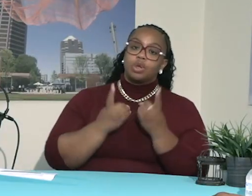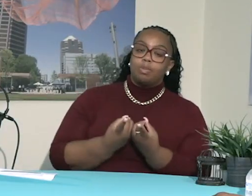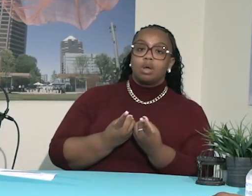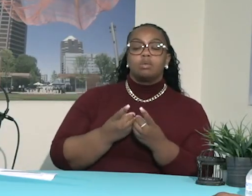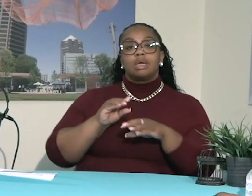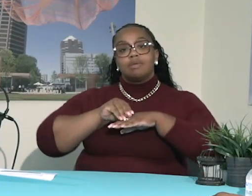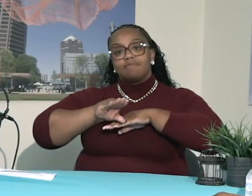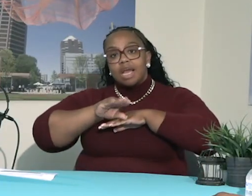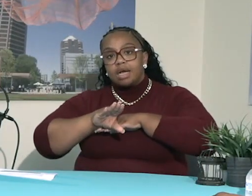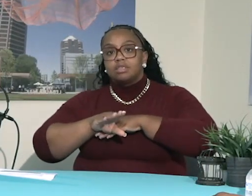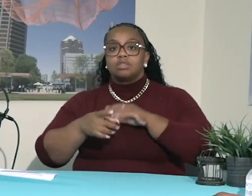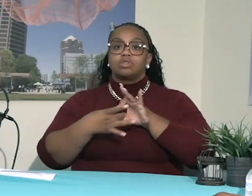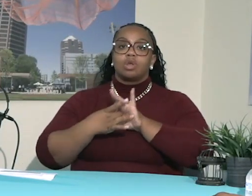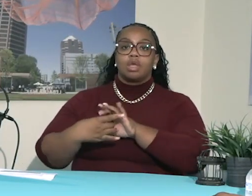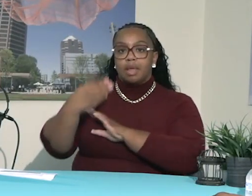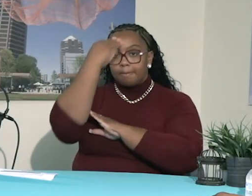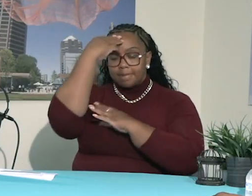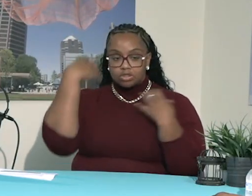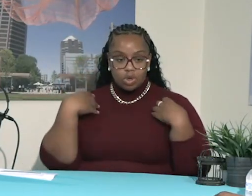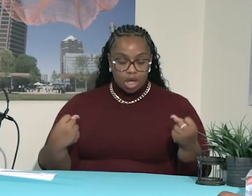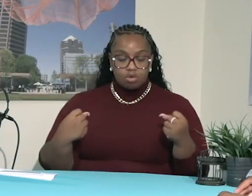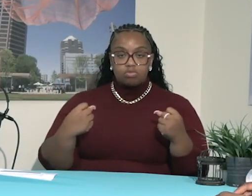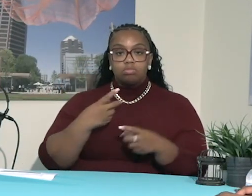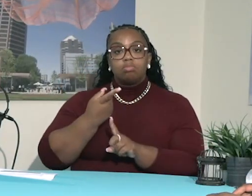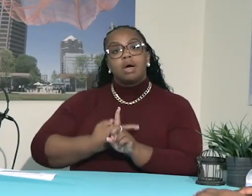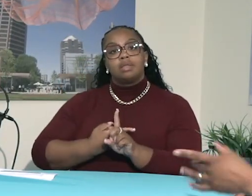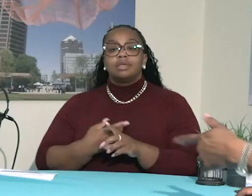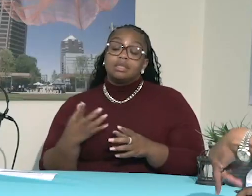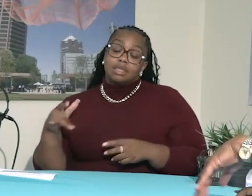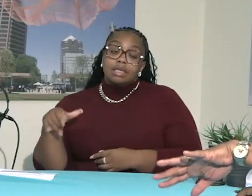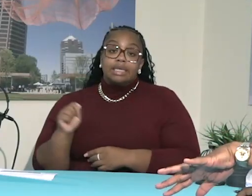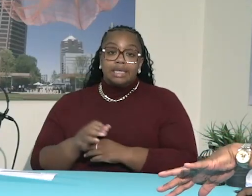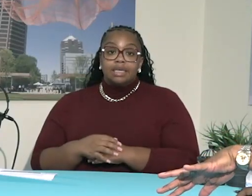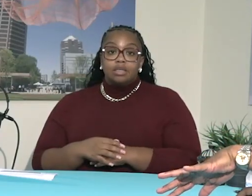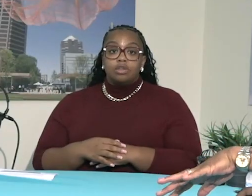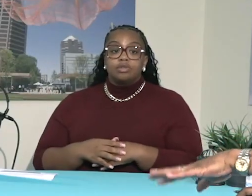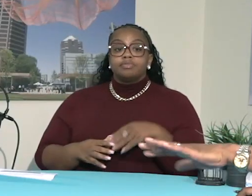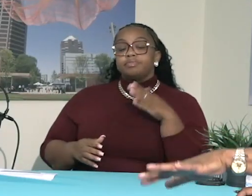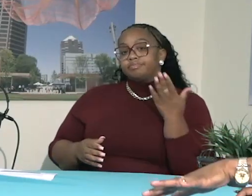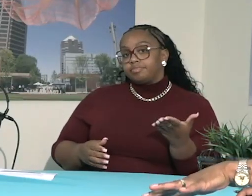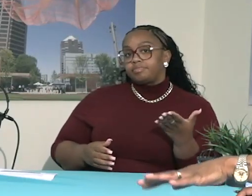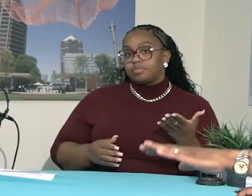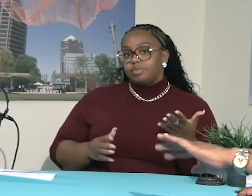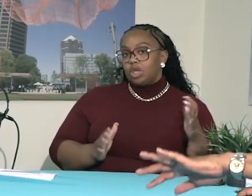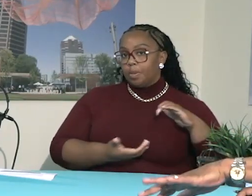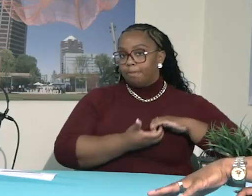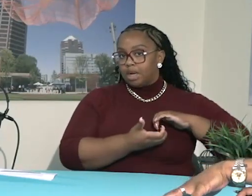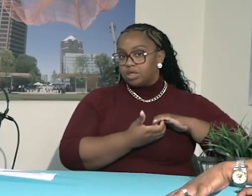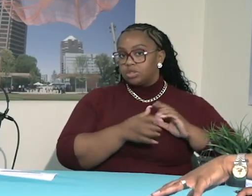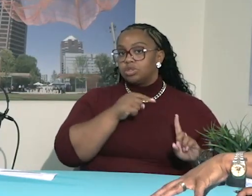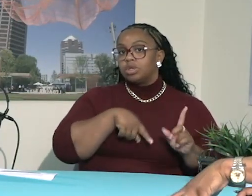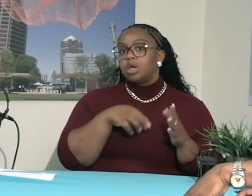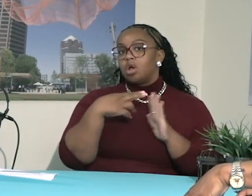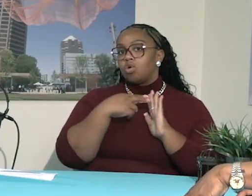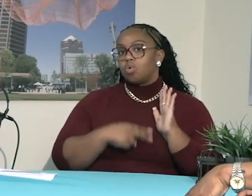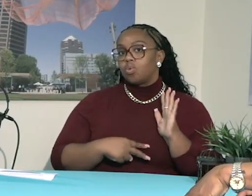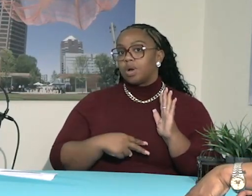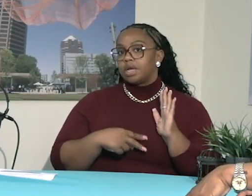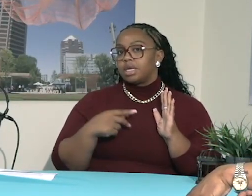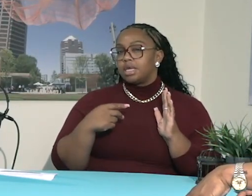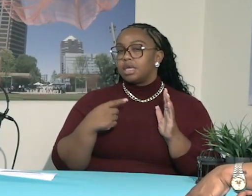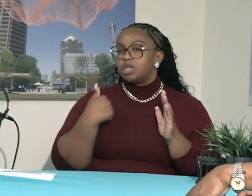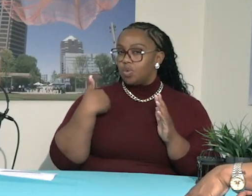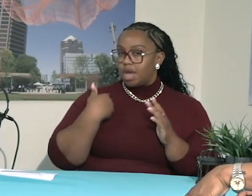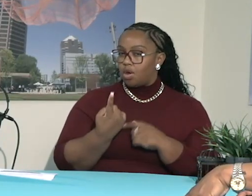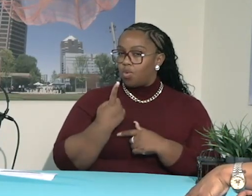for Mental Health Month. So, yeah, I love that. Speaking of partnerships, I've read a little bit, and I know you have one with Cone